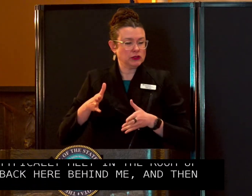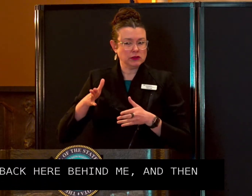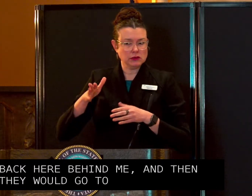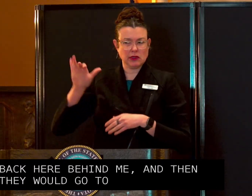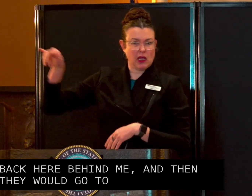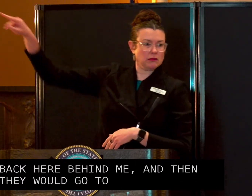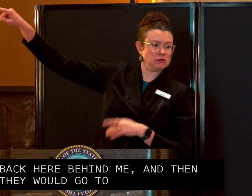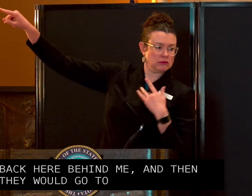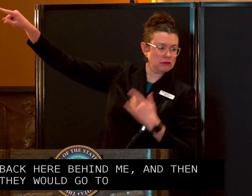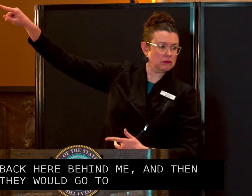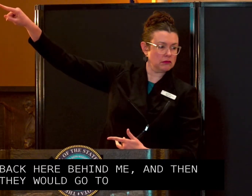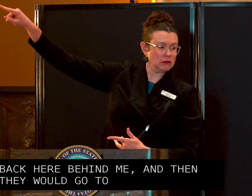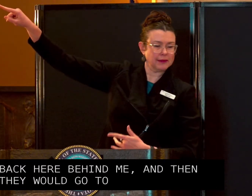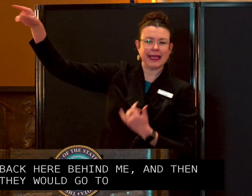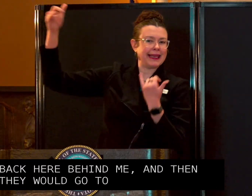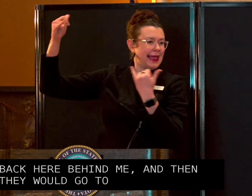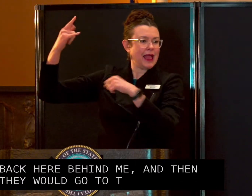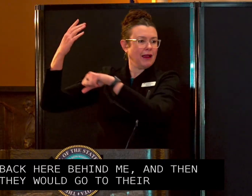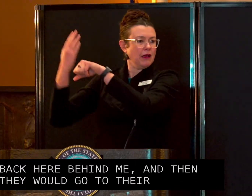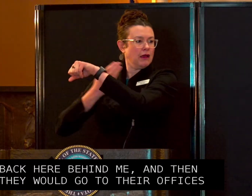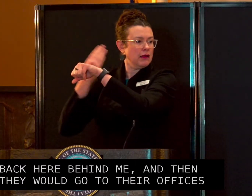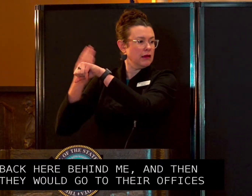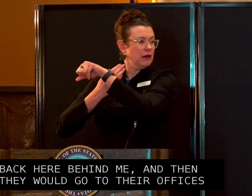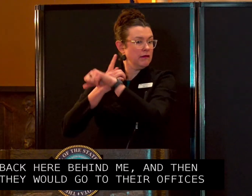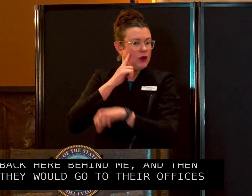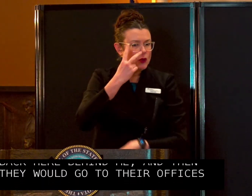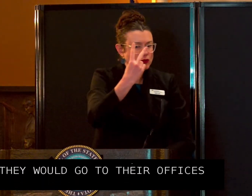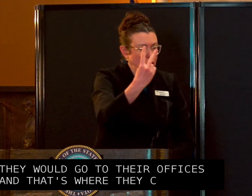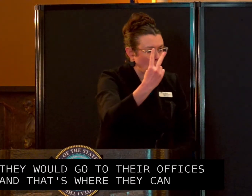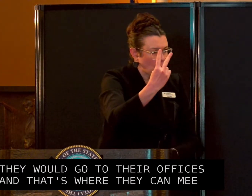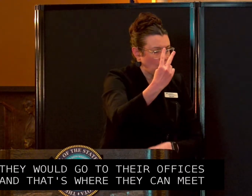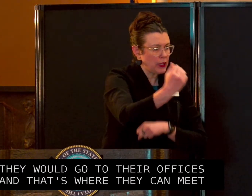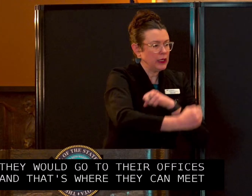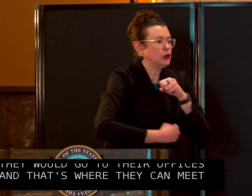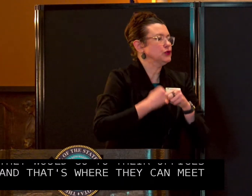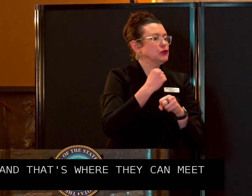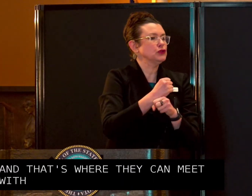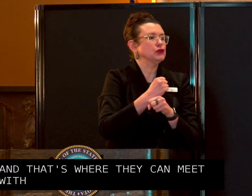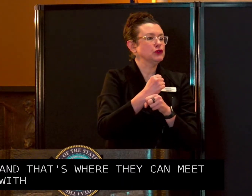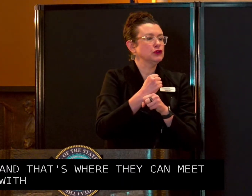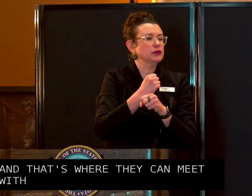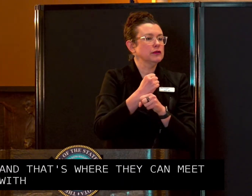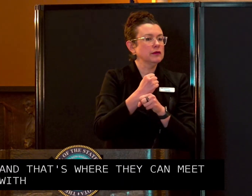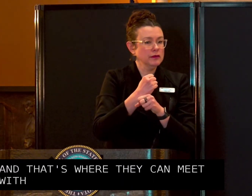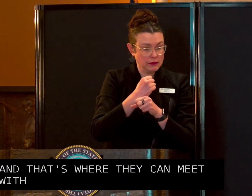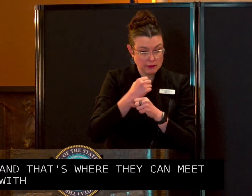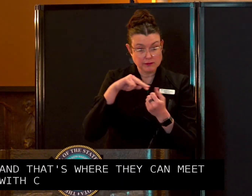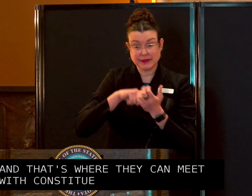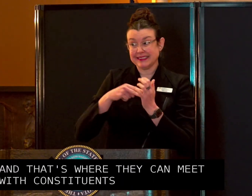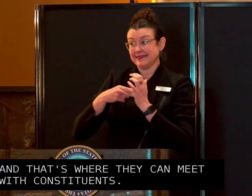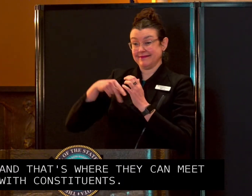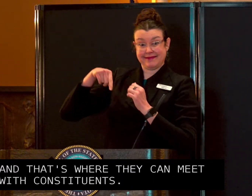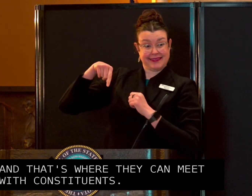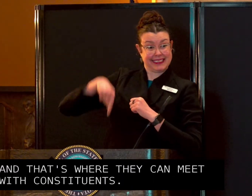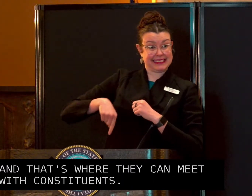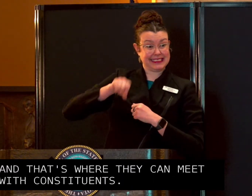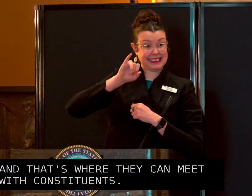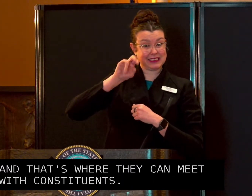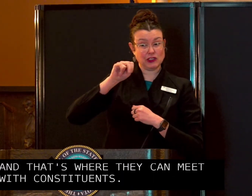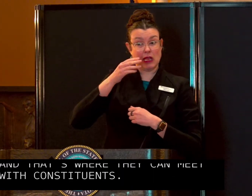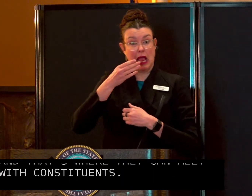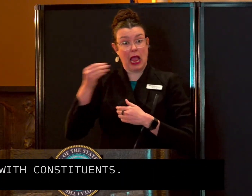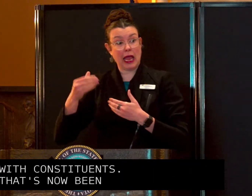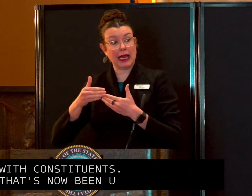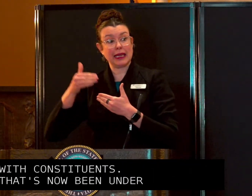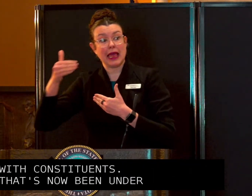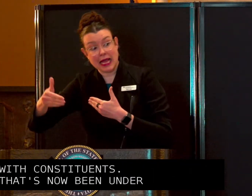offices, and that's where they can meet with constituents. That's now been under renovation, and